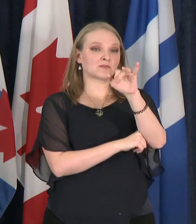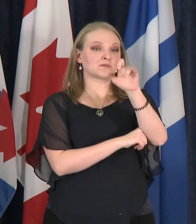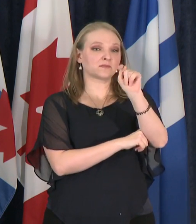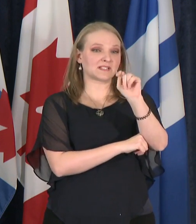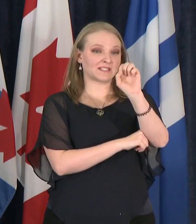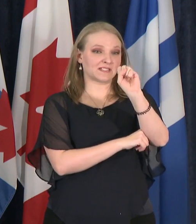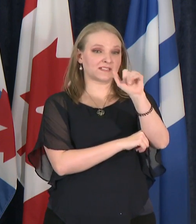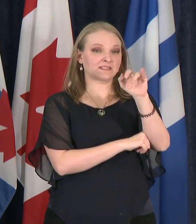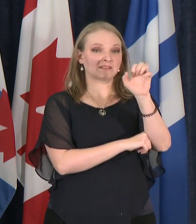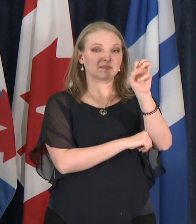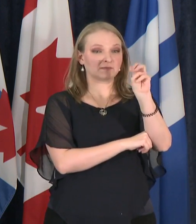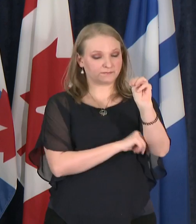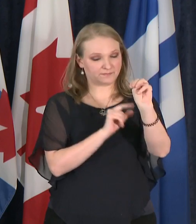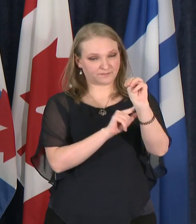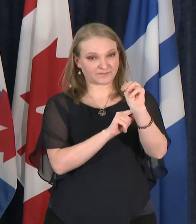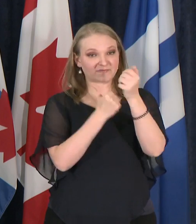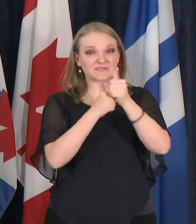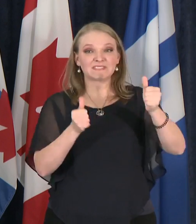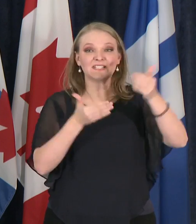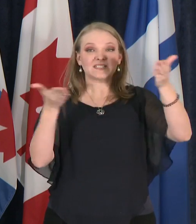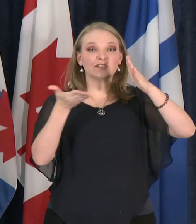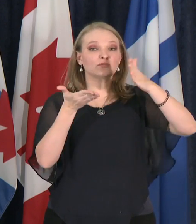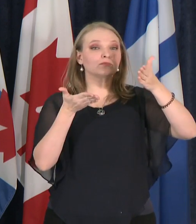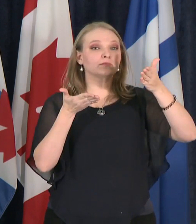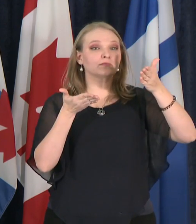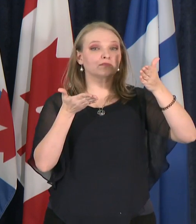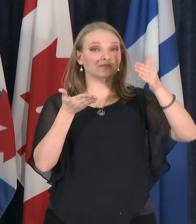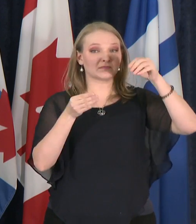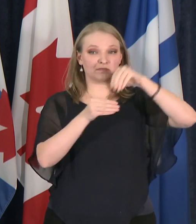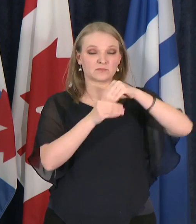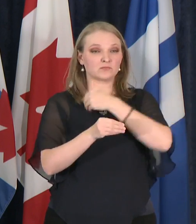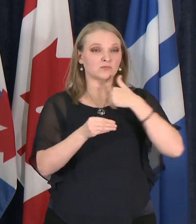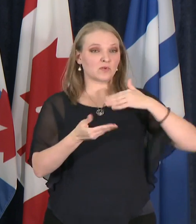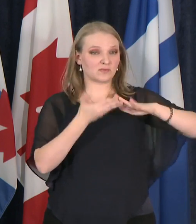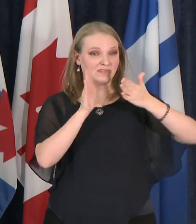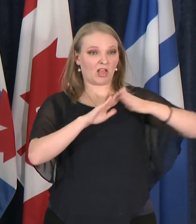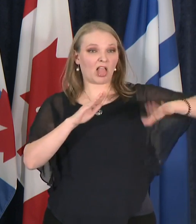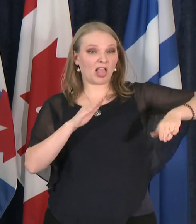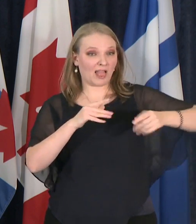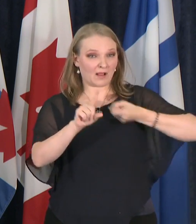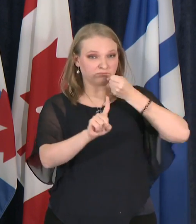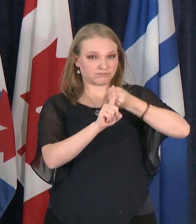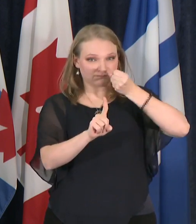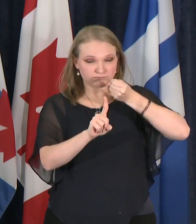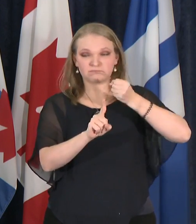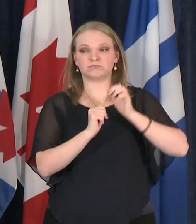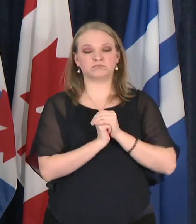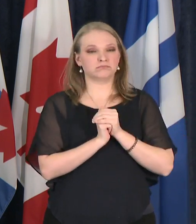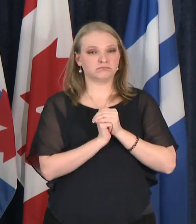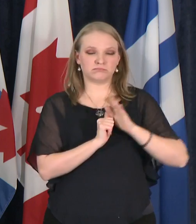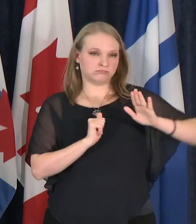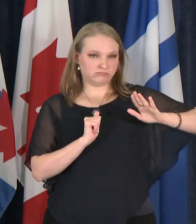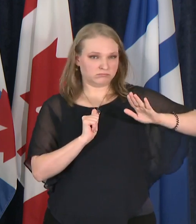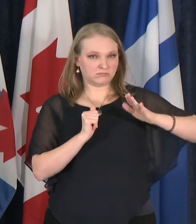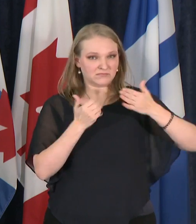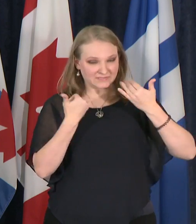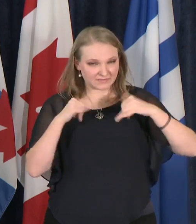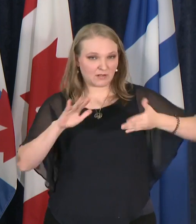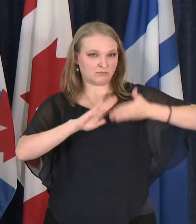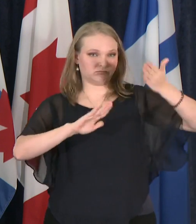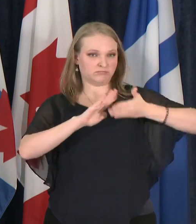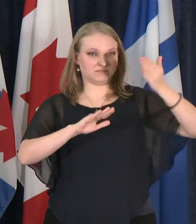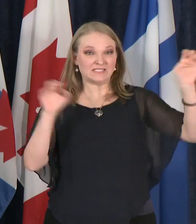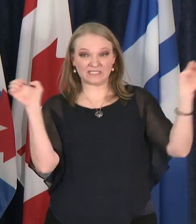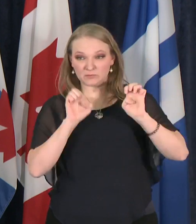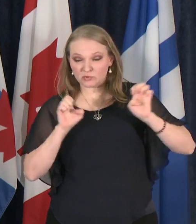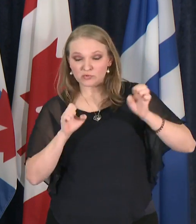services that have not been affected and have not been adjusted or reduced in any way. All emergency